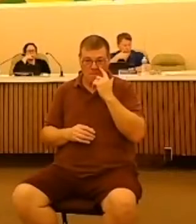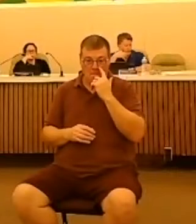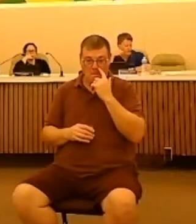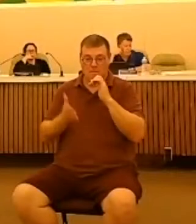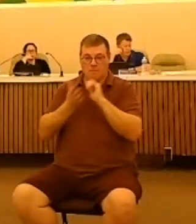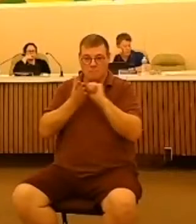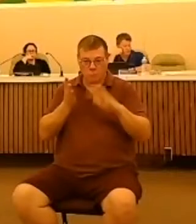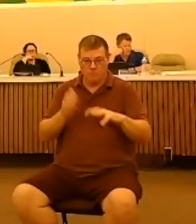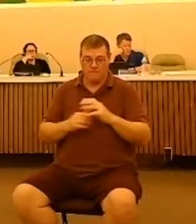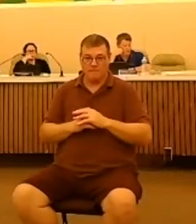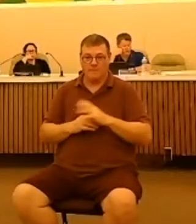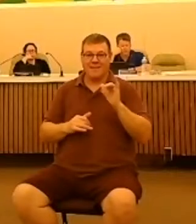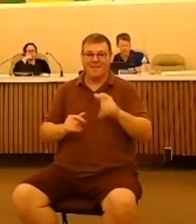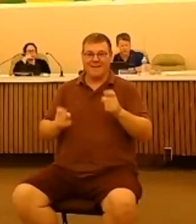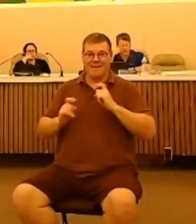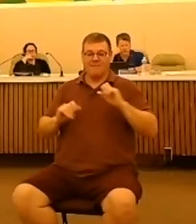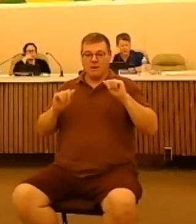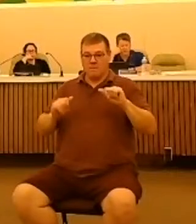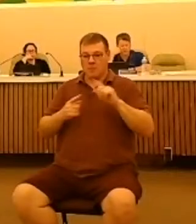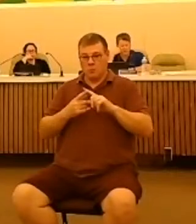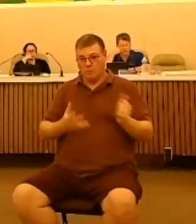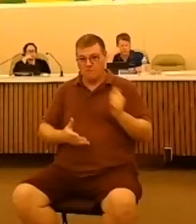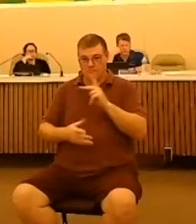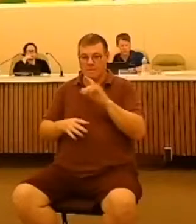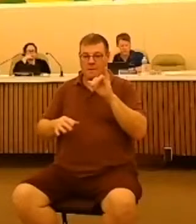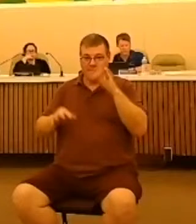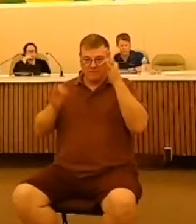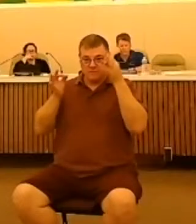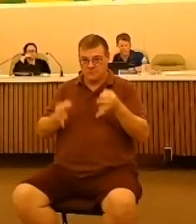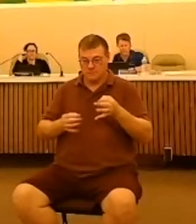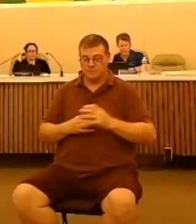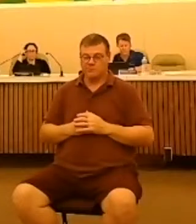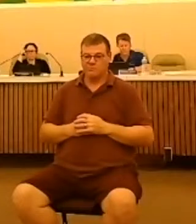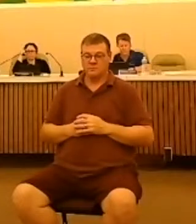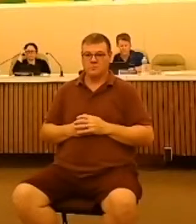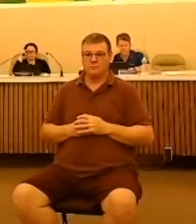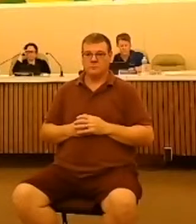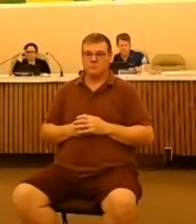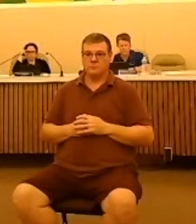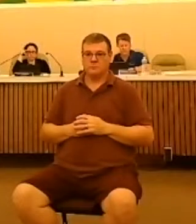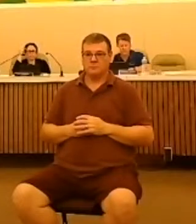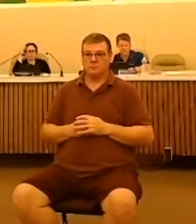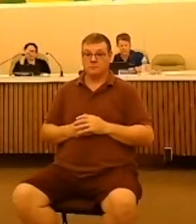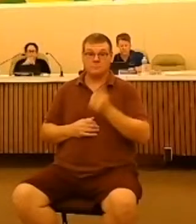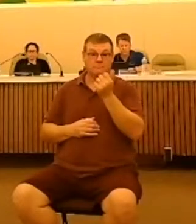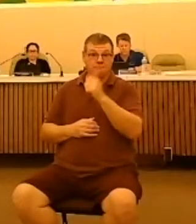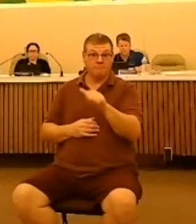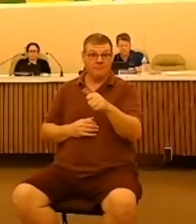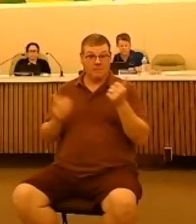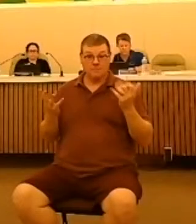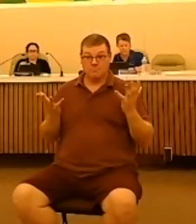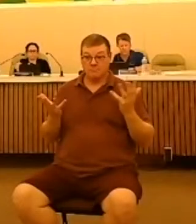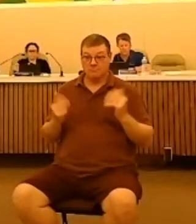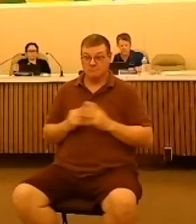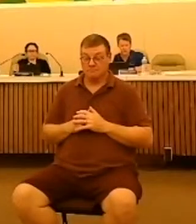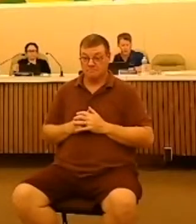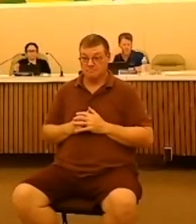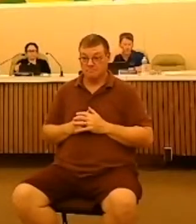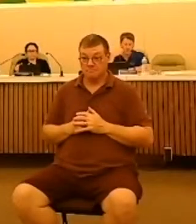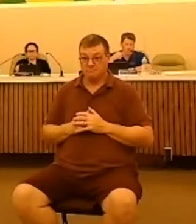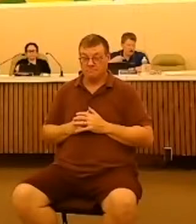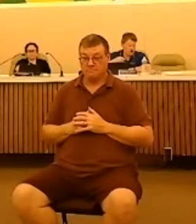removed. That gives us the ability to put it back if we decide to do it. So great. Anything else?